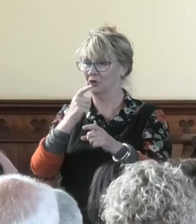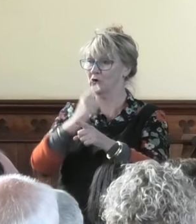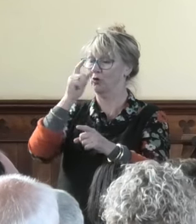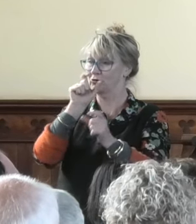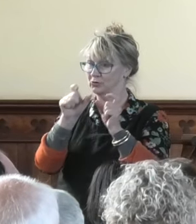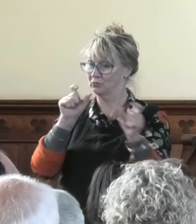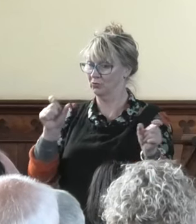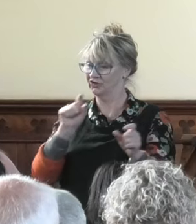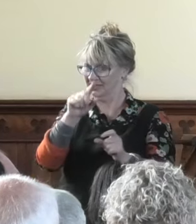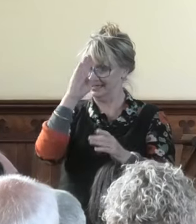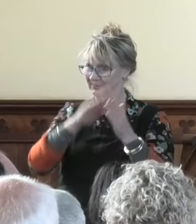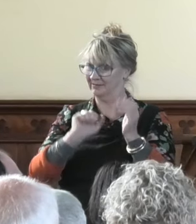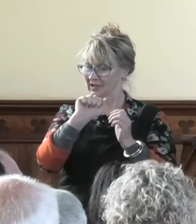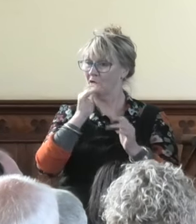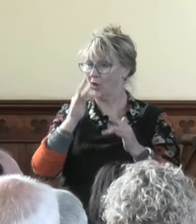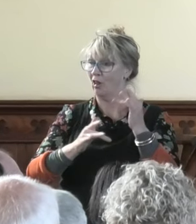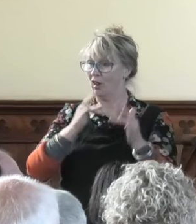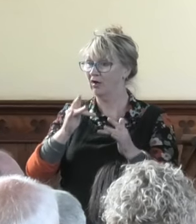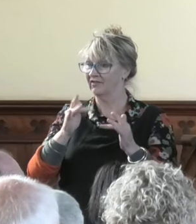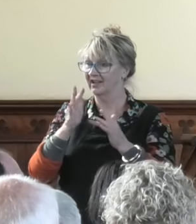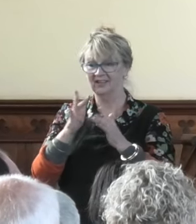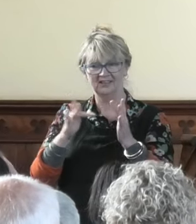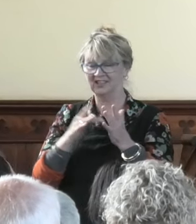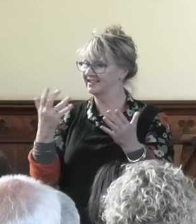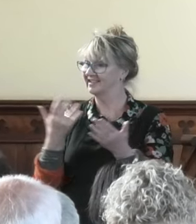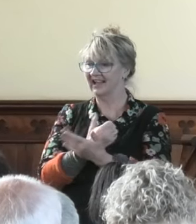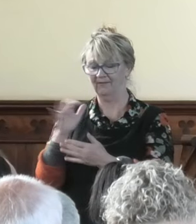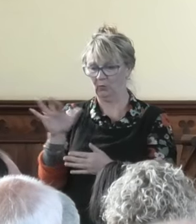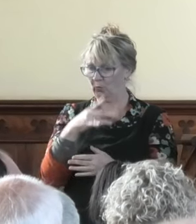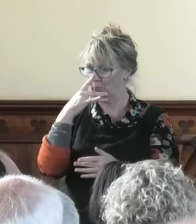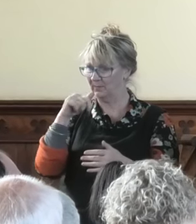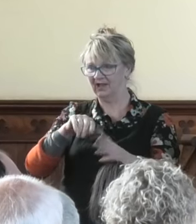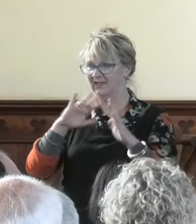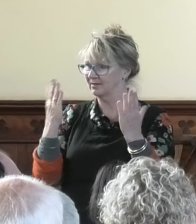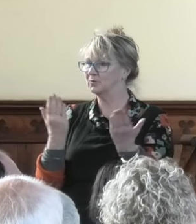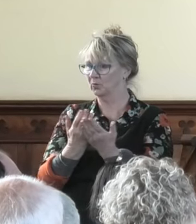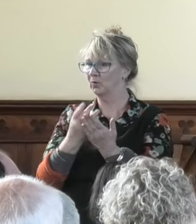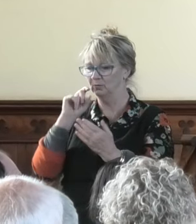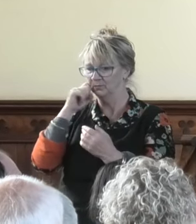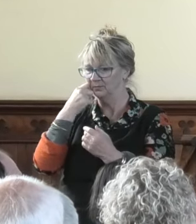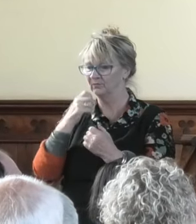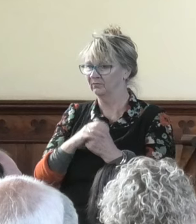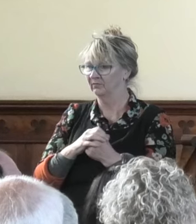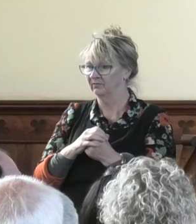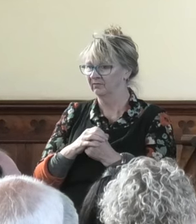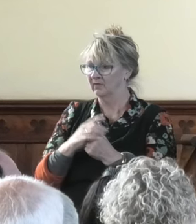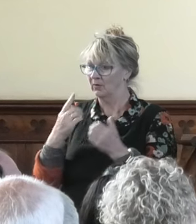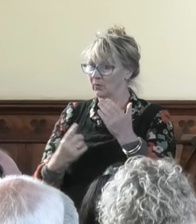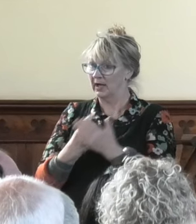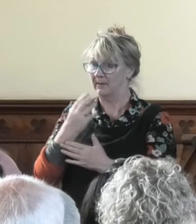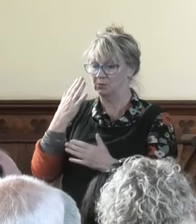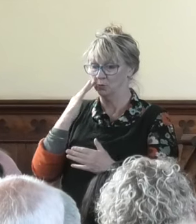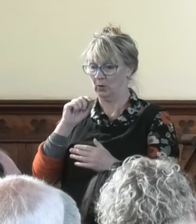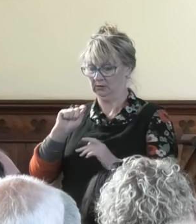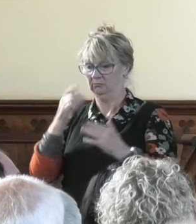in her life, that Jesus was the Saviour who came into this world to bear the consequences of her